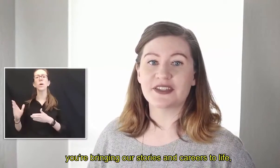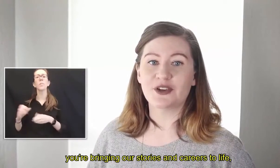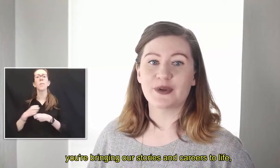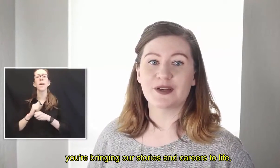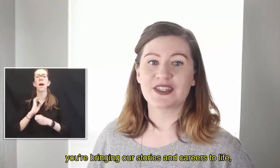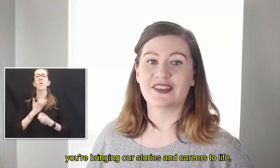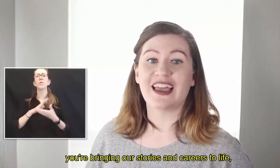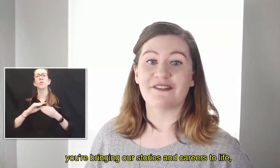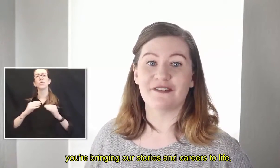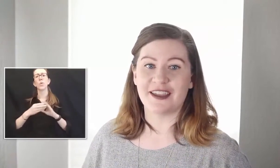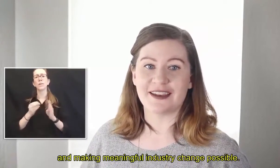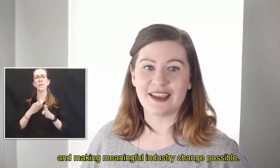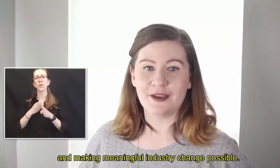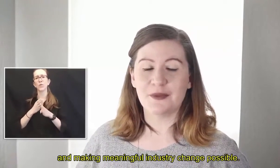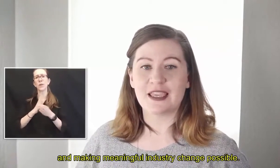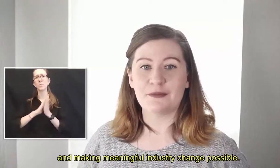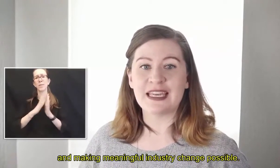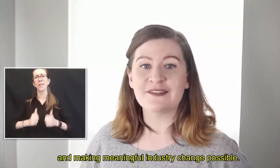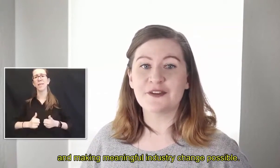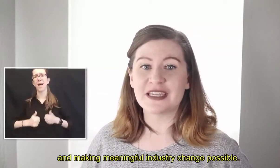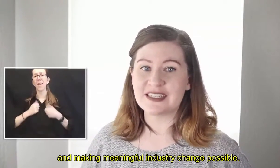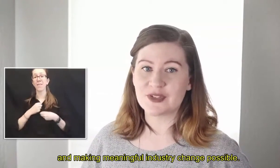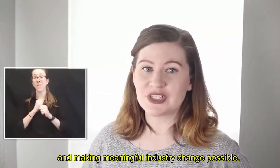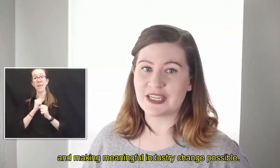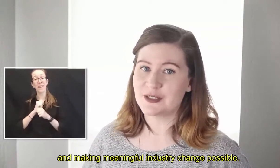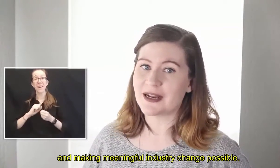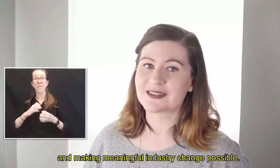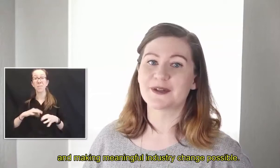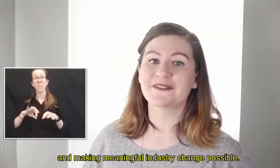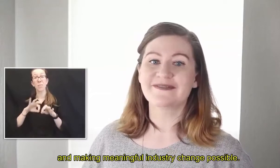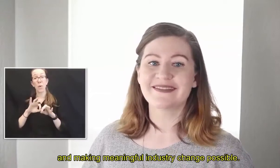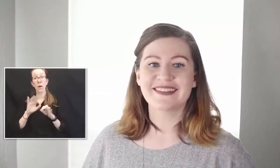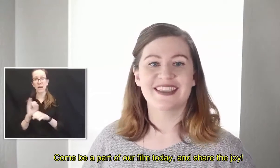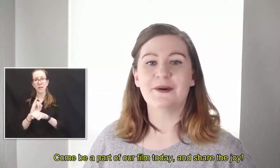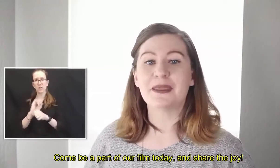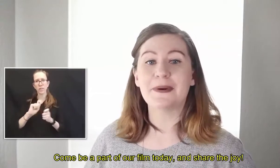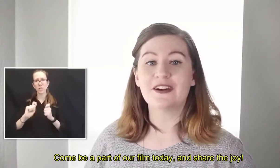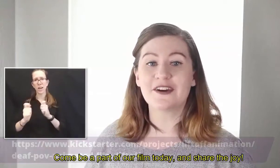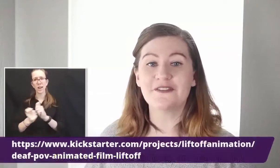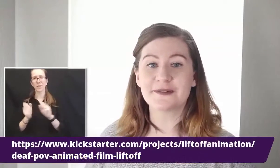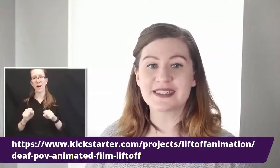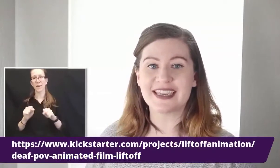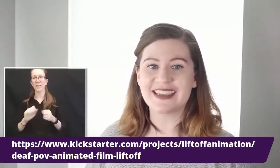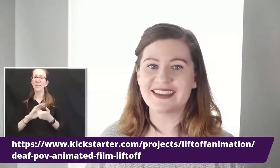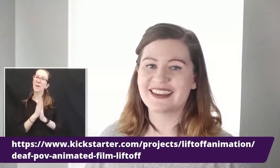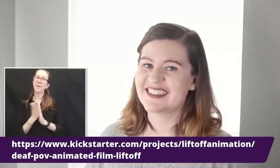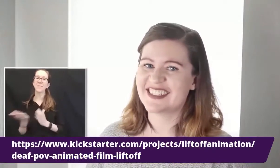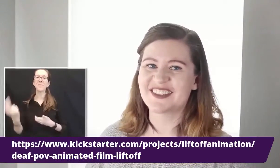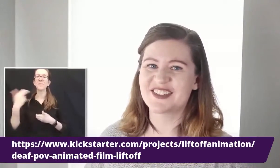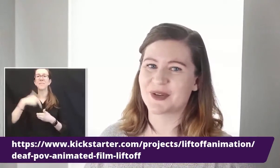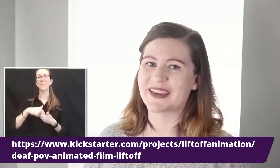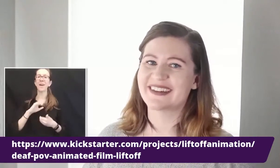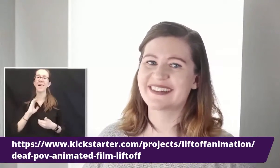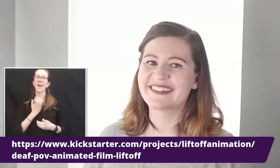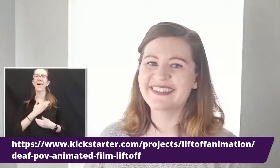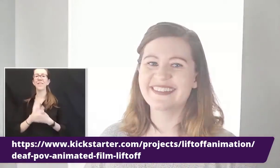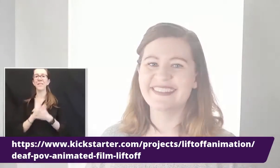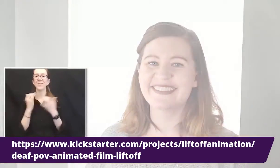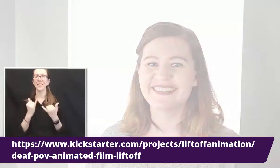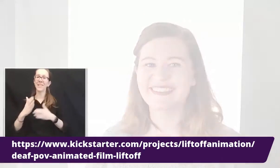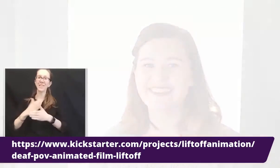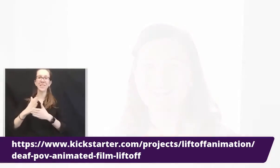our stories and careers to life and making meaningful industry change possible. Come be a part of our film today and share the